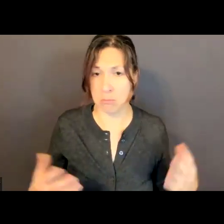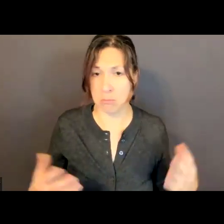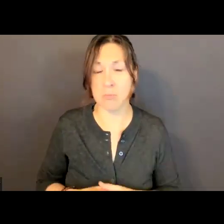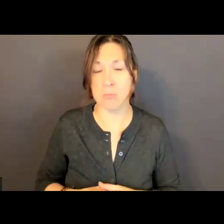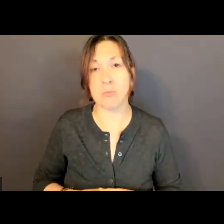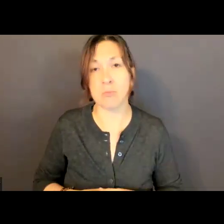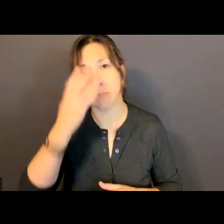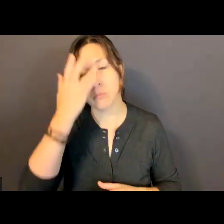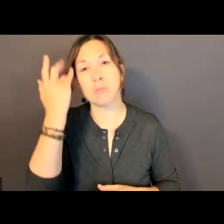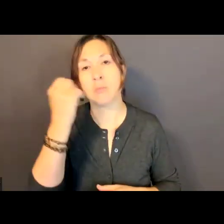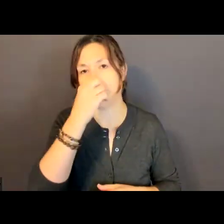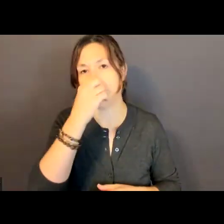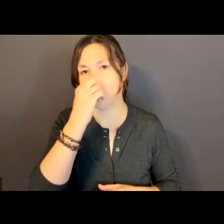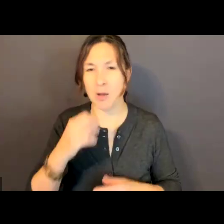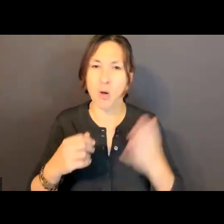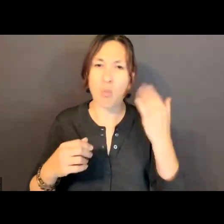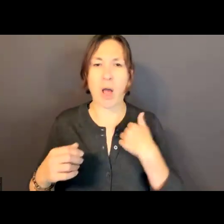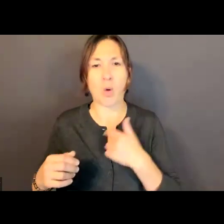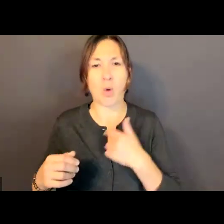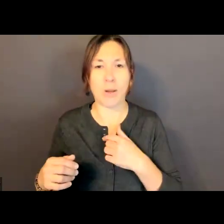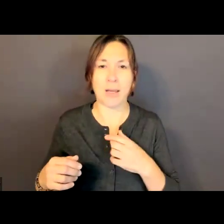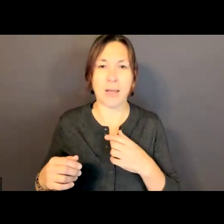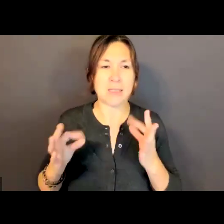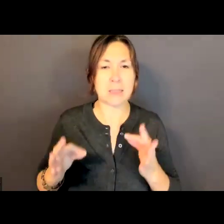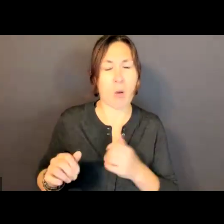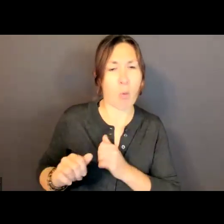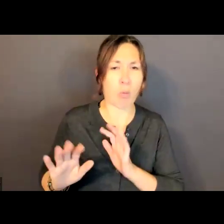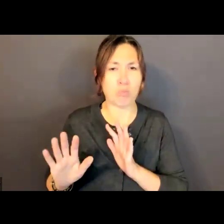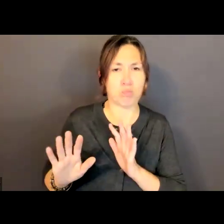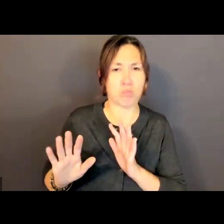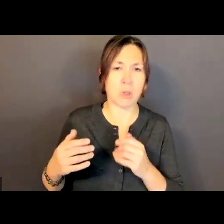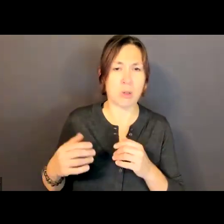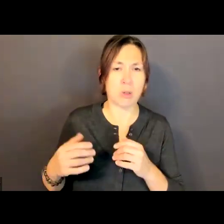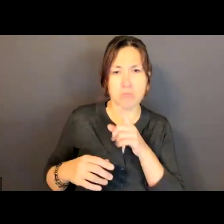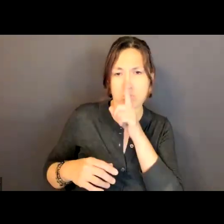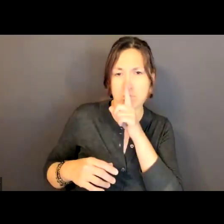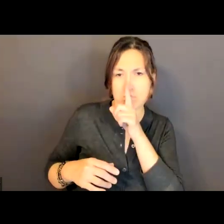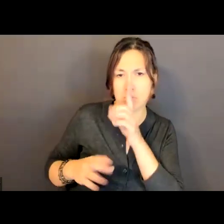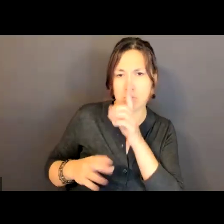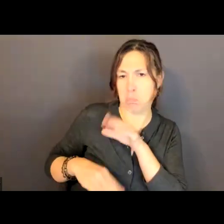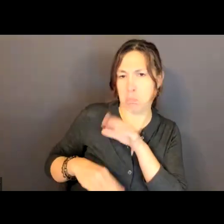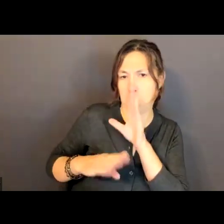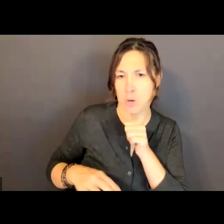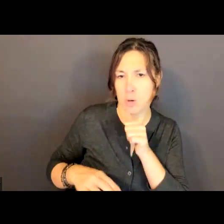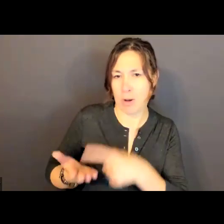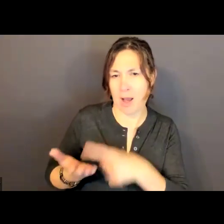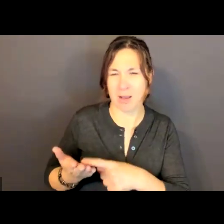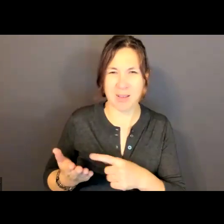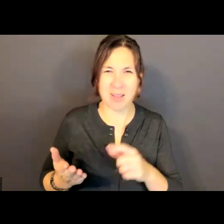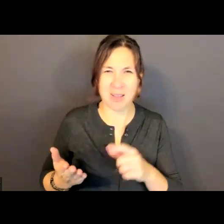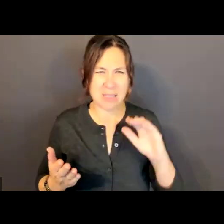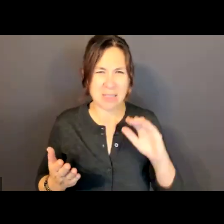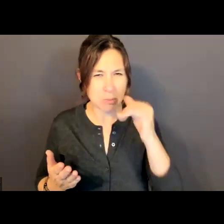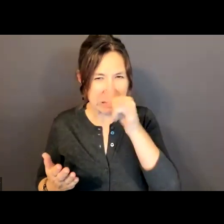feel like we're being cute not talking about it. And so I want to make sure there's like a day